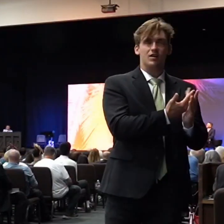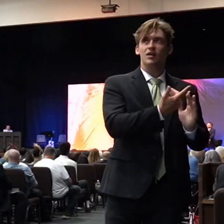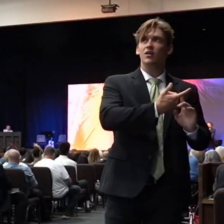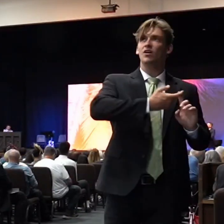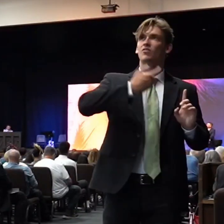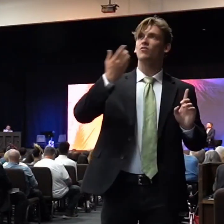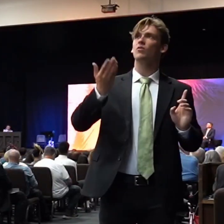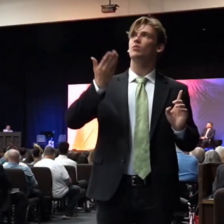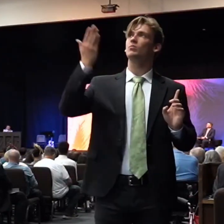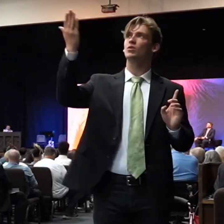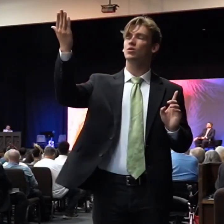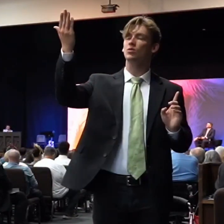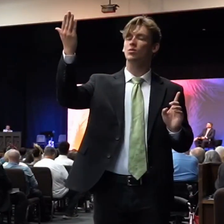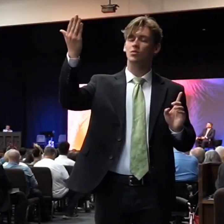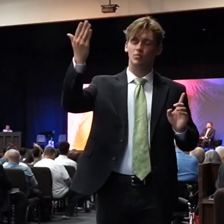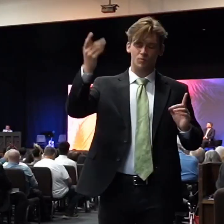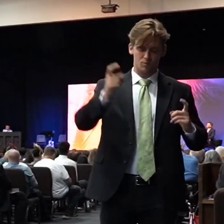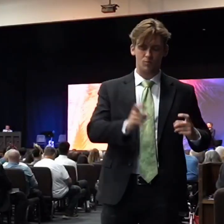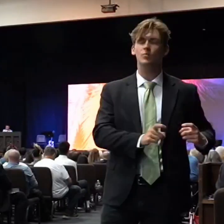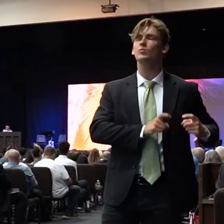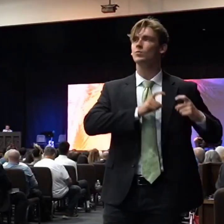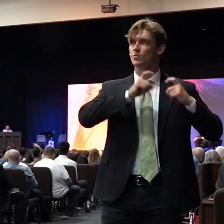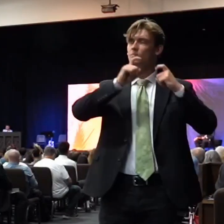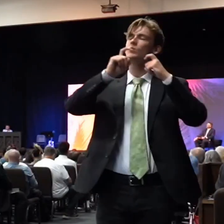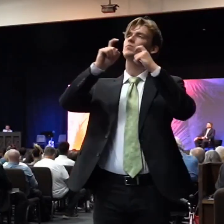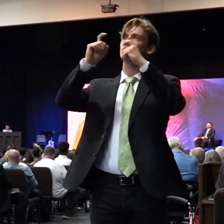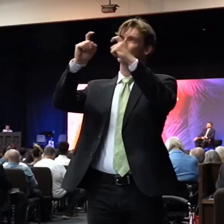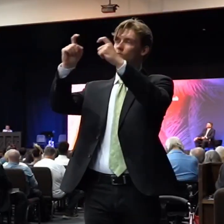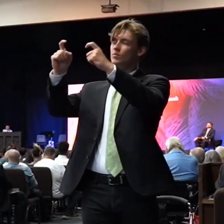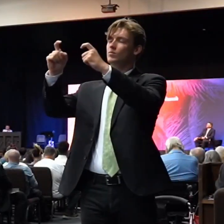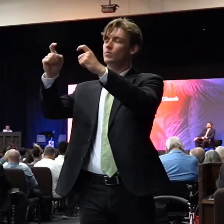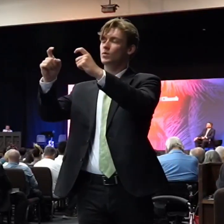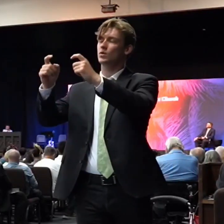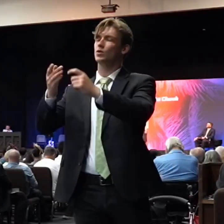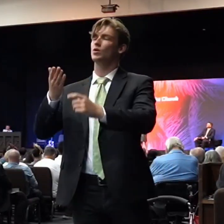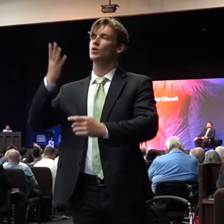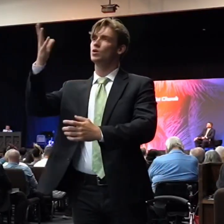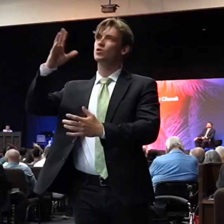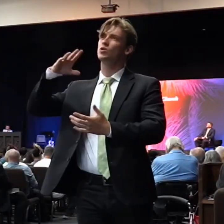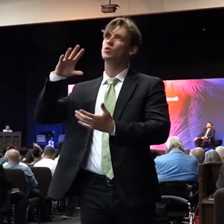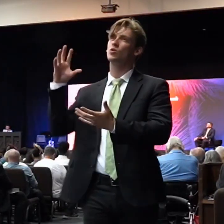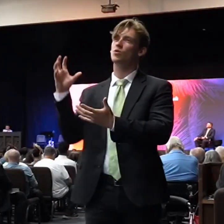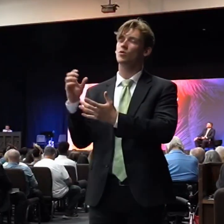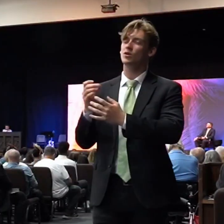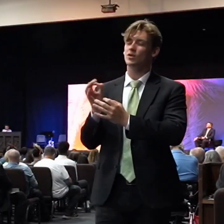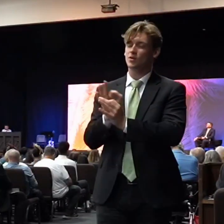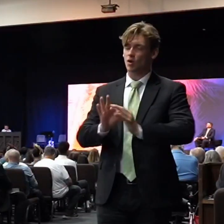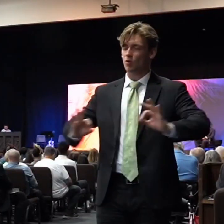you are all things. You deserve the glory.